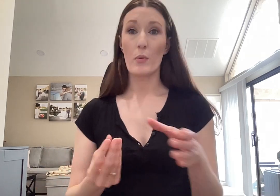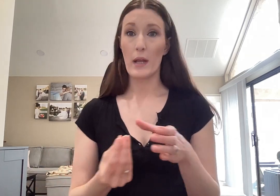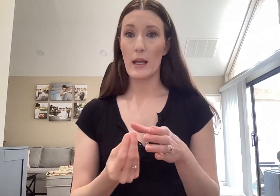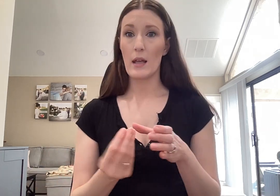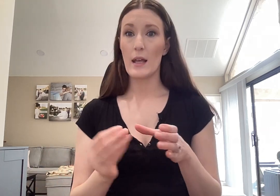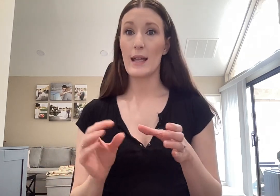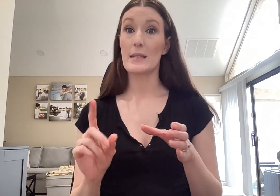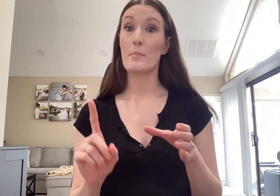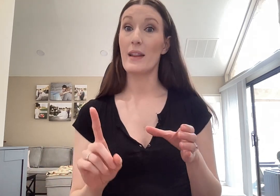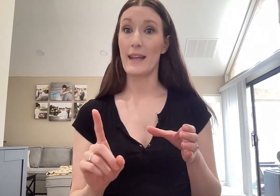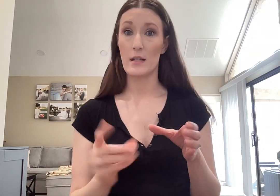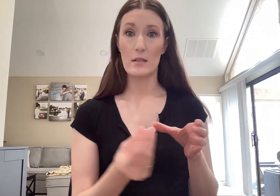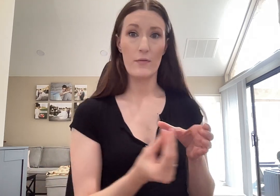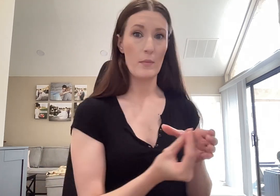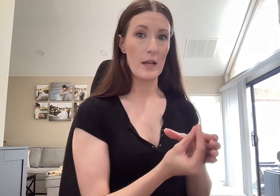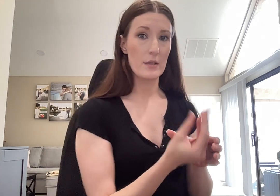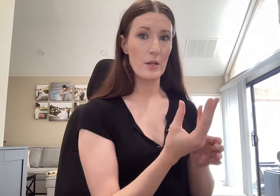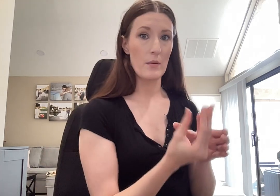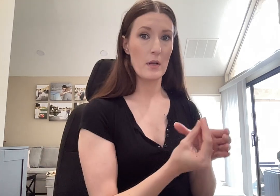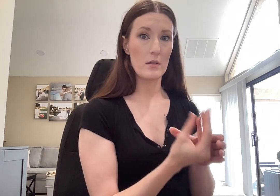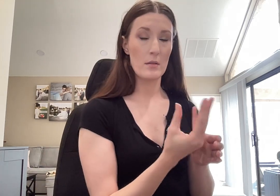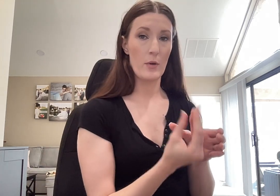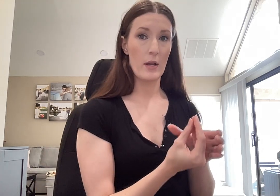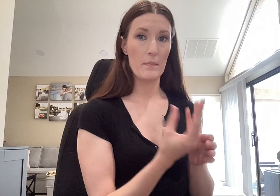Spring is plants from last unit. Spring.